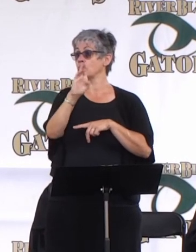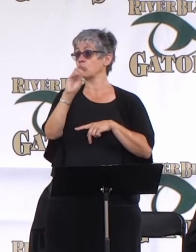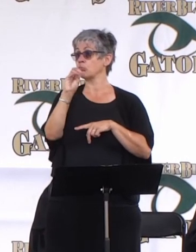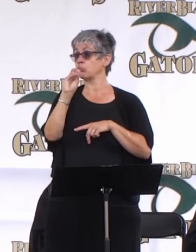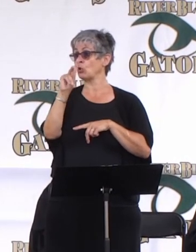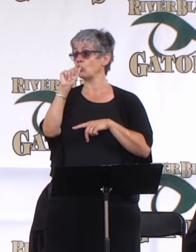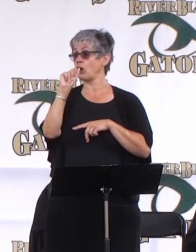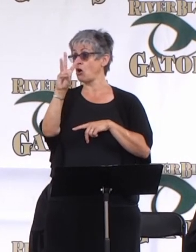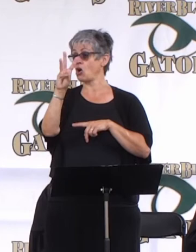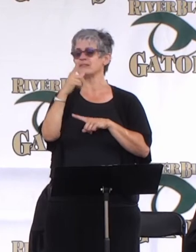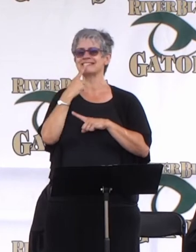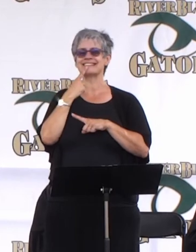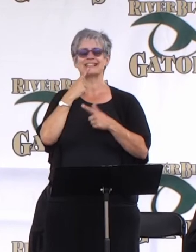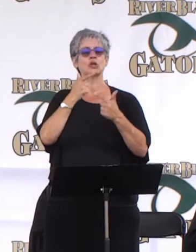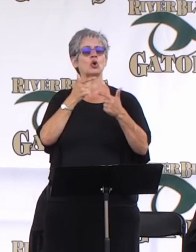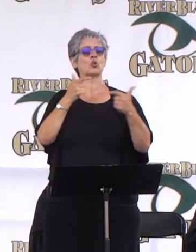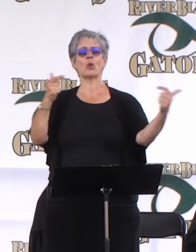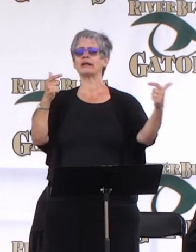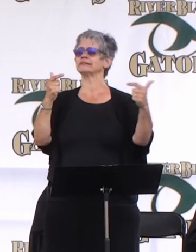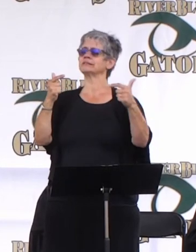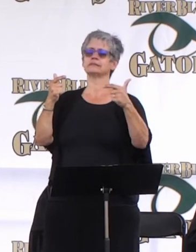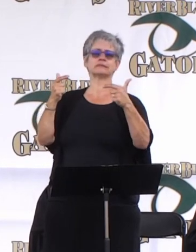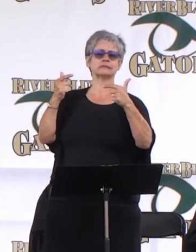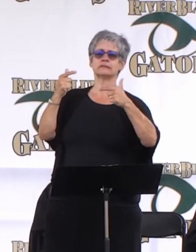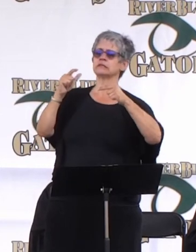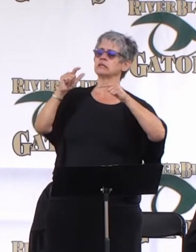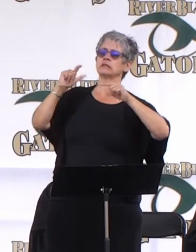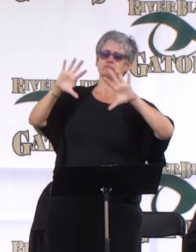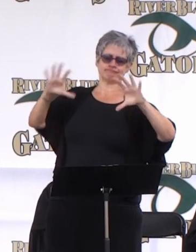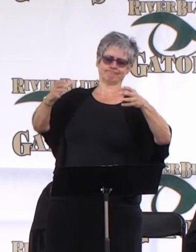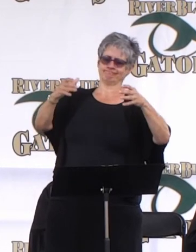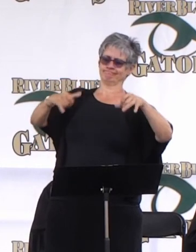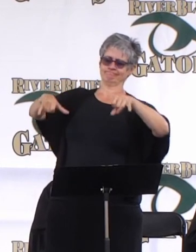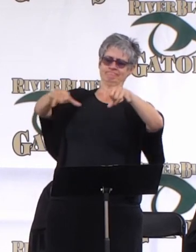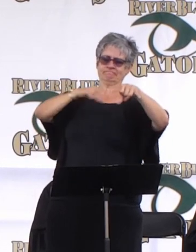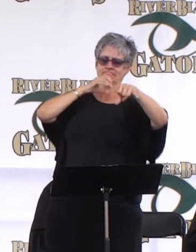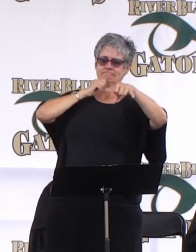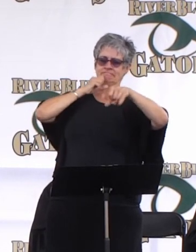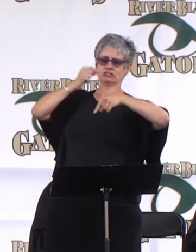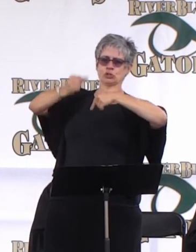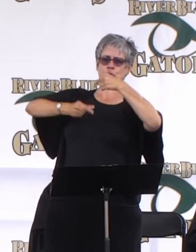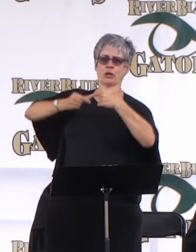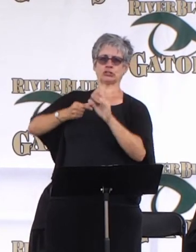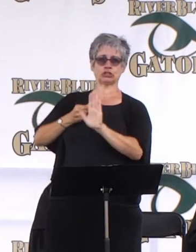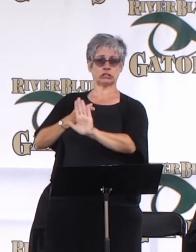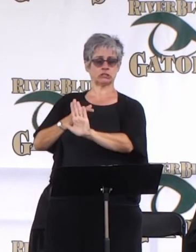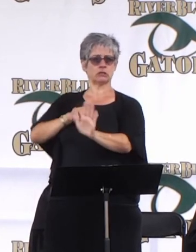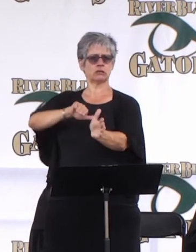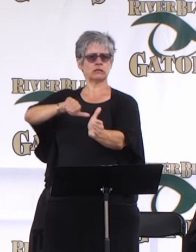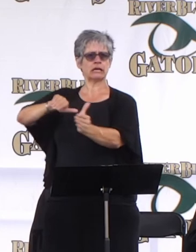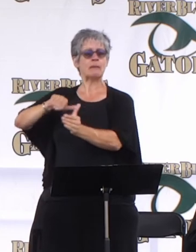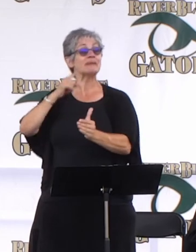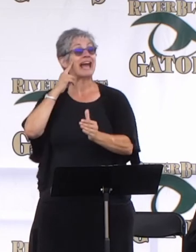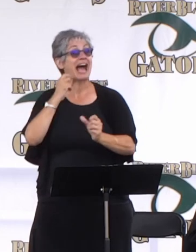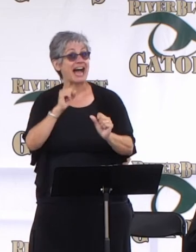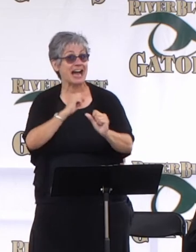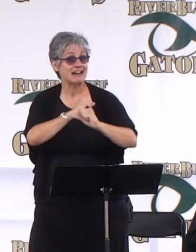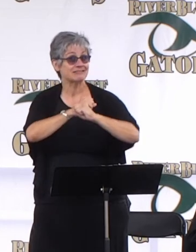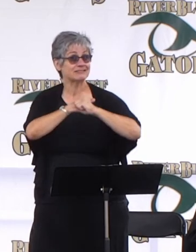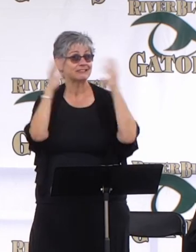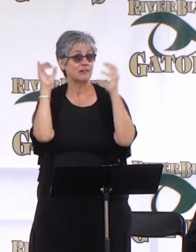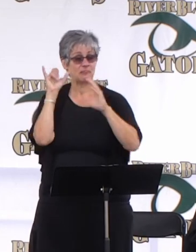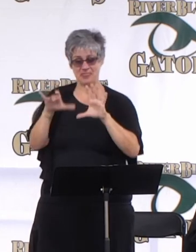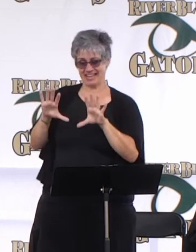produced." But when I think of the greatest generation, I don't think of any of that. I don't think of storming beaches, visionaries,